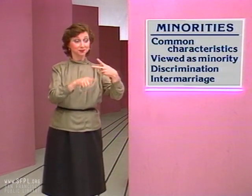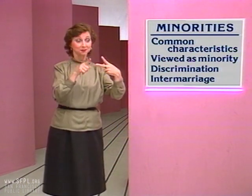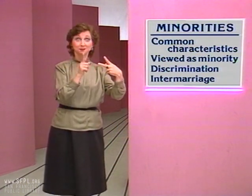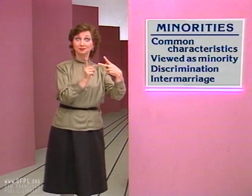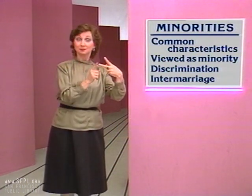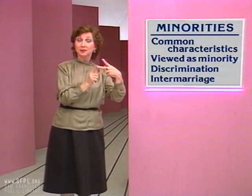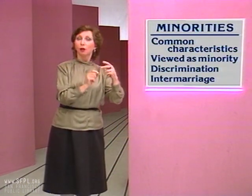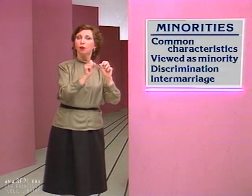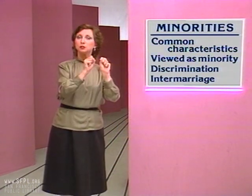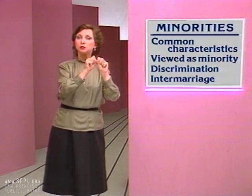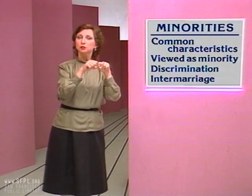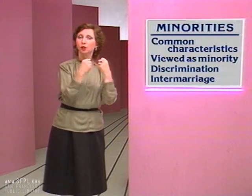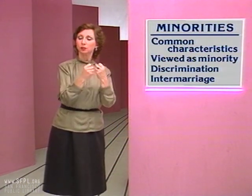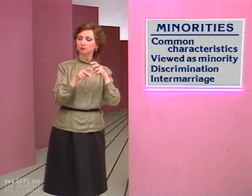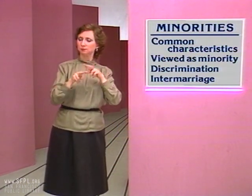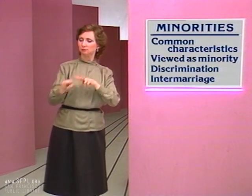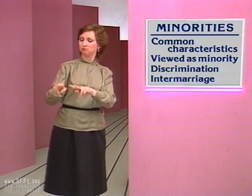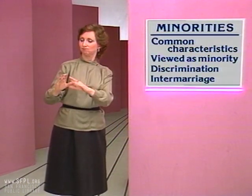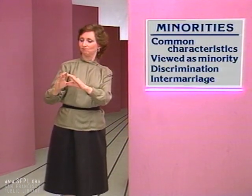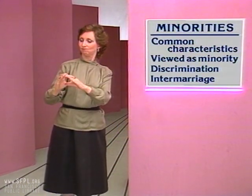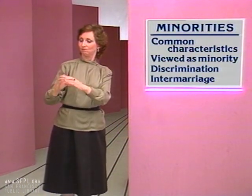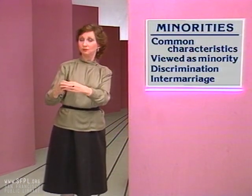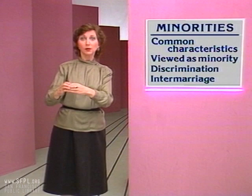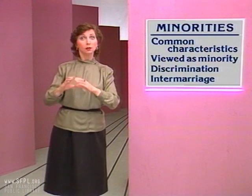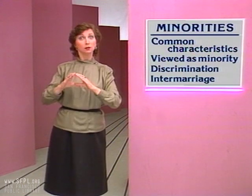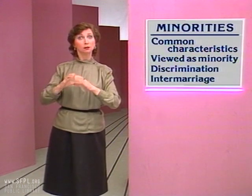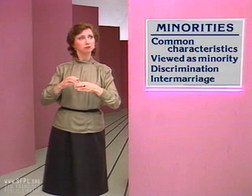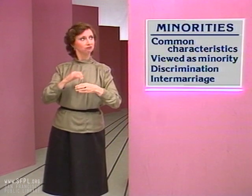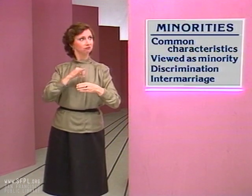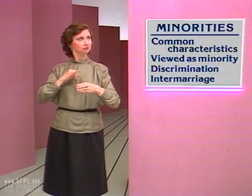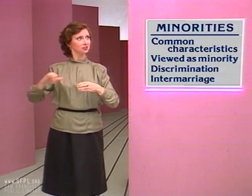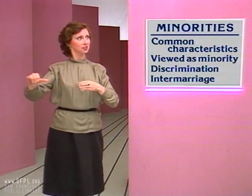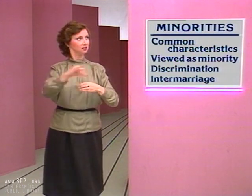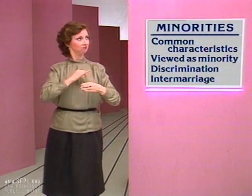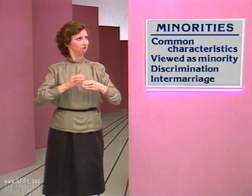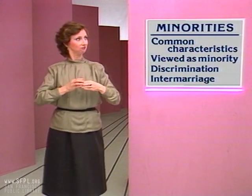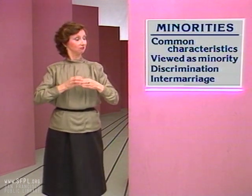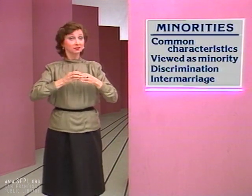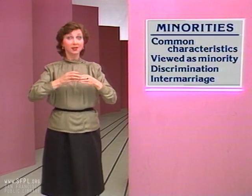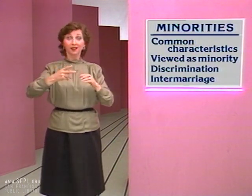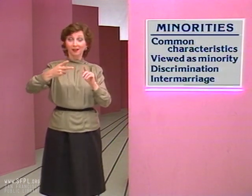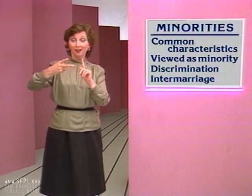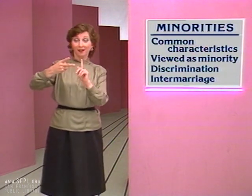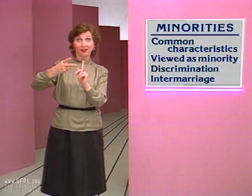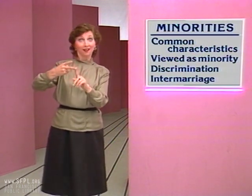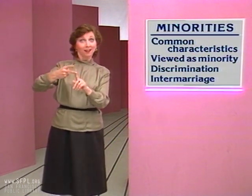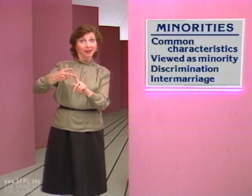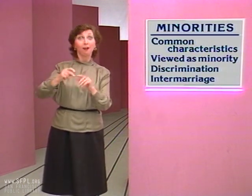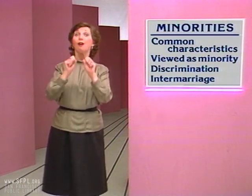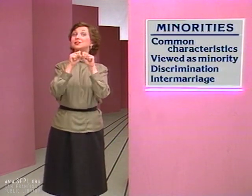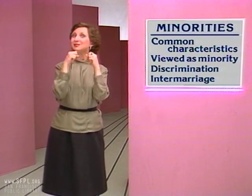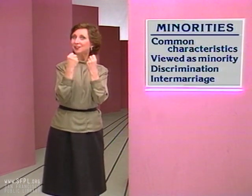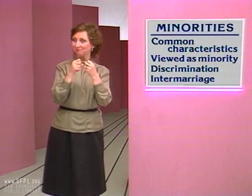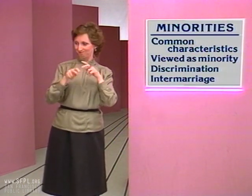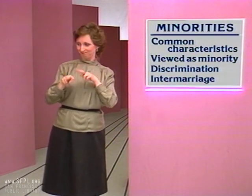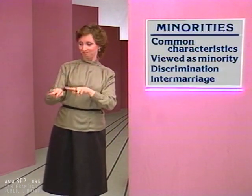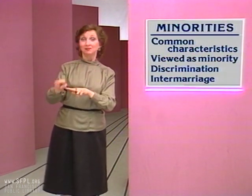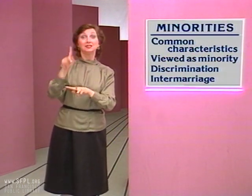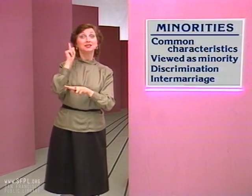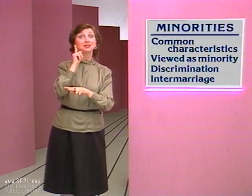Sign Language. Second, individuals identify themselves primarily as members of the specific group, as does the rest